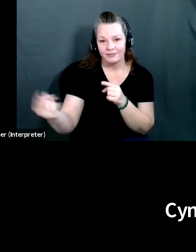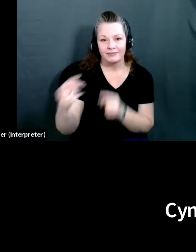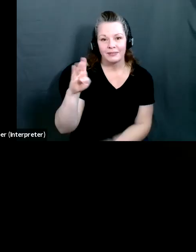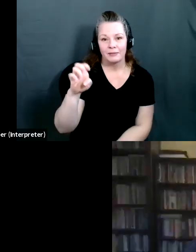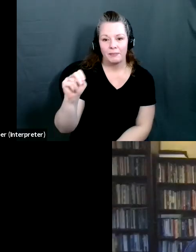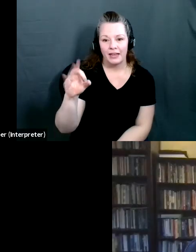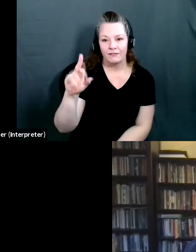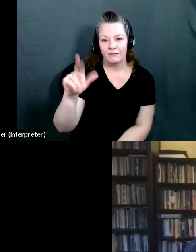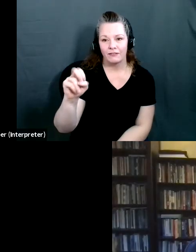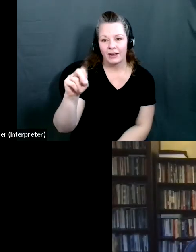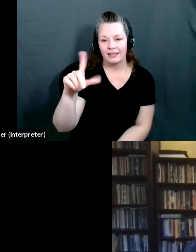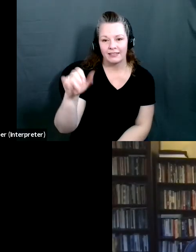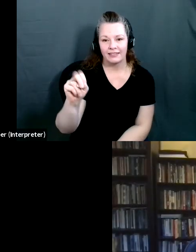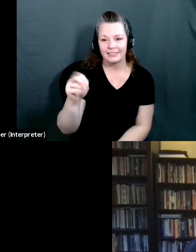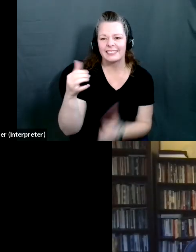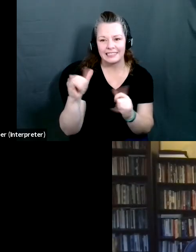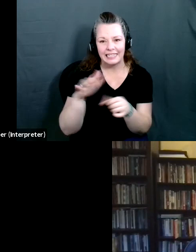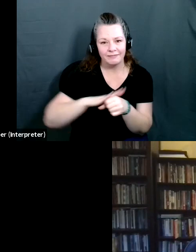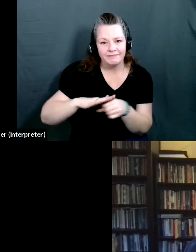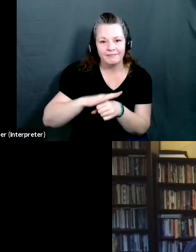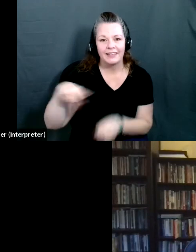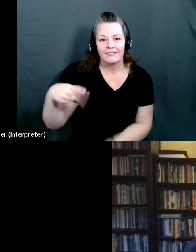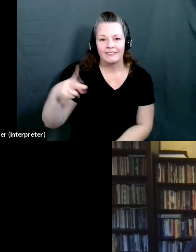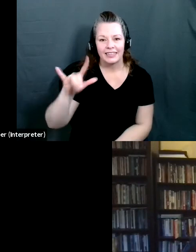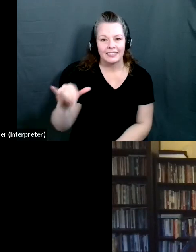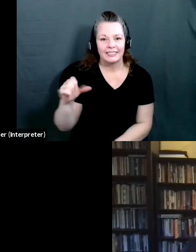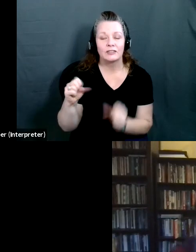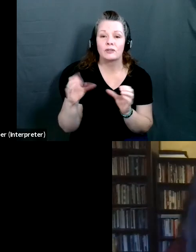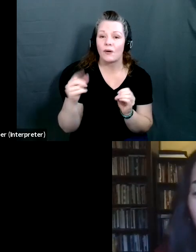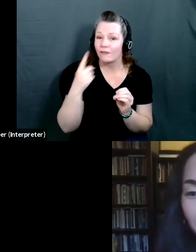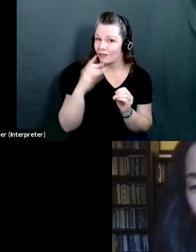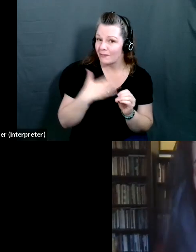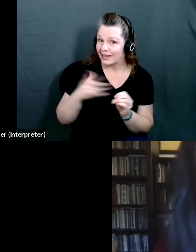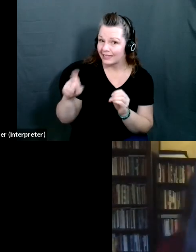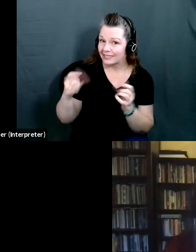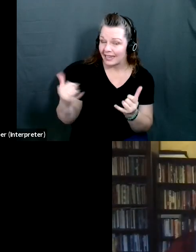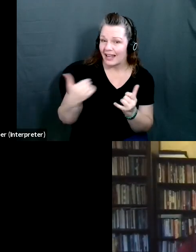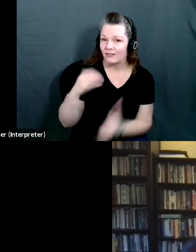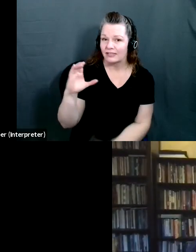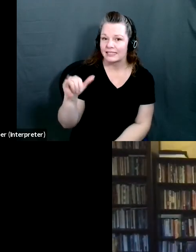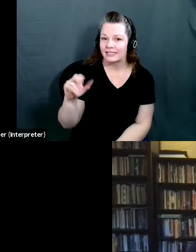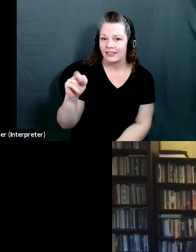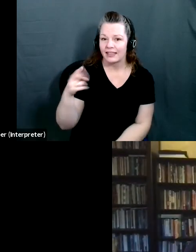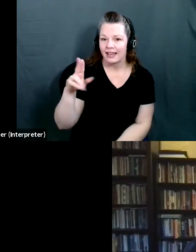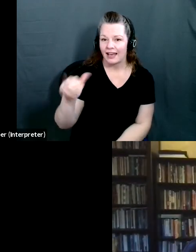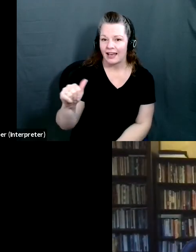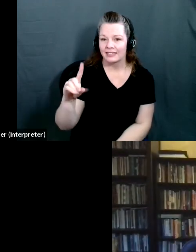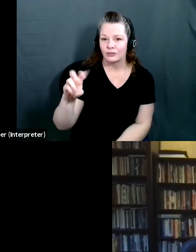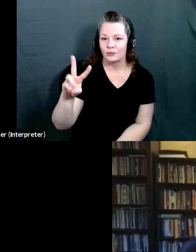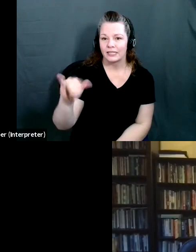the orbit of Philly. So fulfilling my need today, we have Cynthia Dewi Oka. Cynthia,